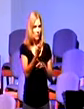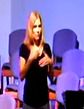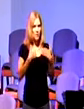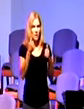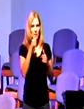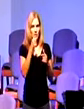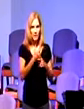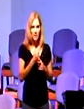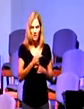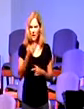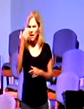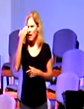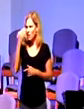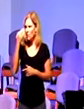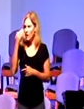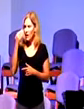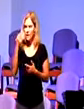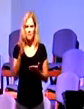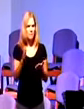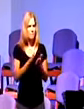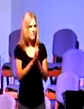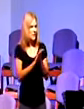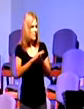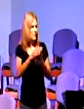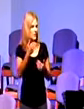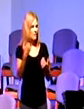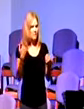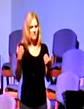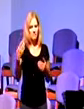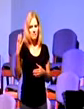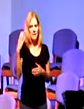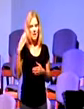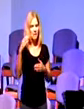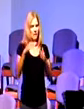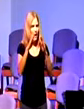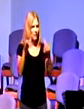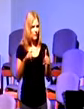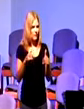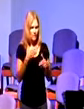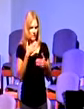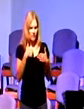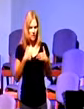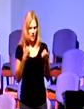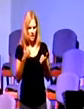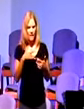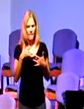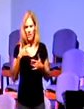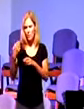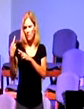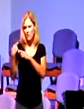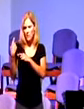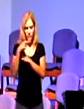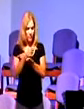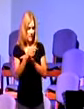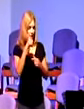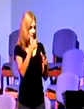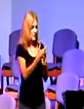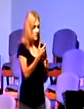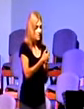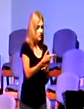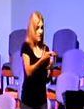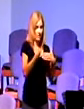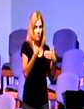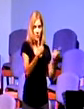sisters, and I knew that I had to step up and be the head of the household at a very young age. I felt responsible for them and their